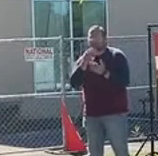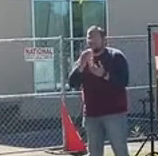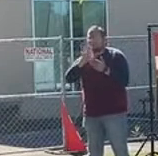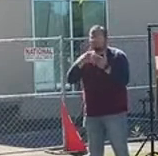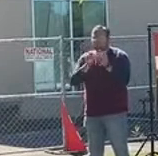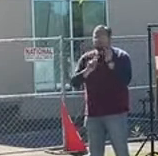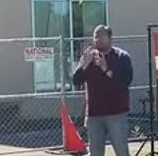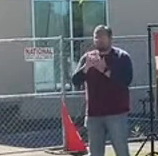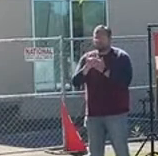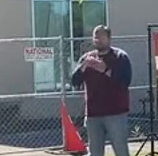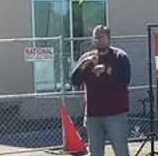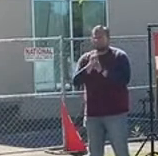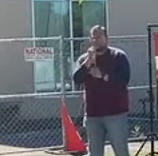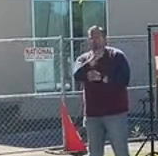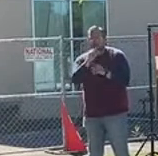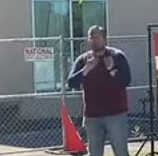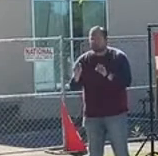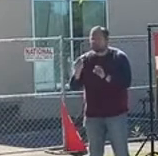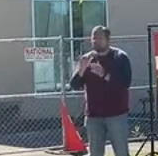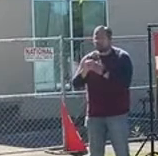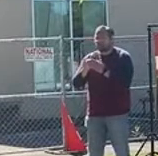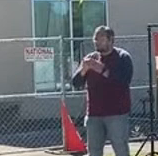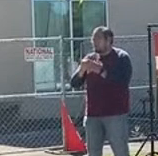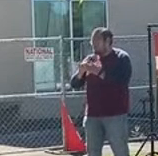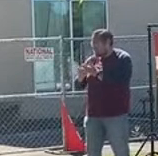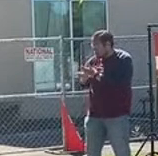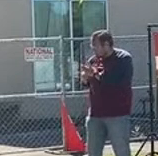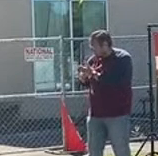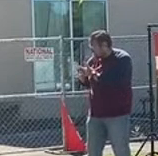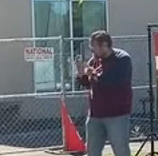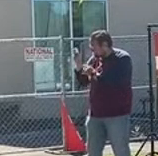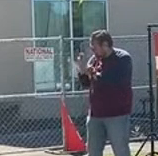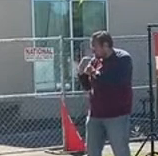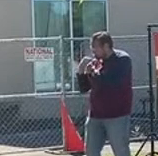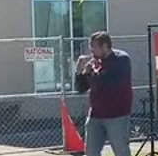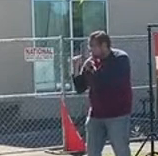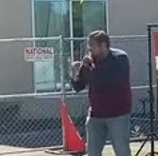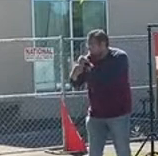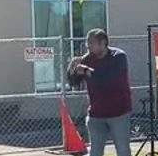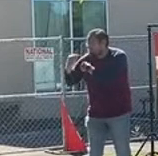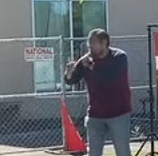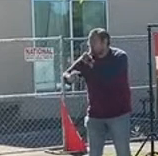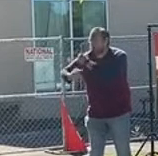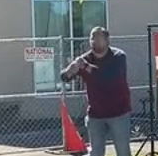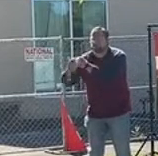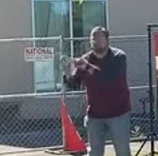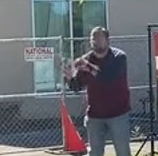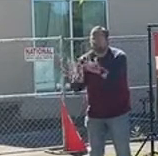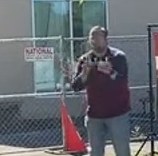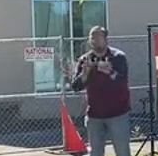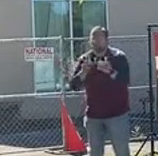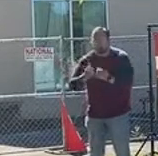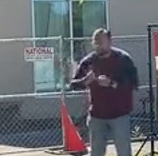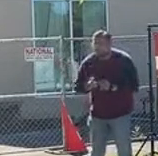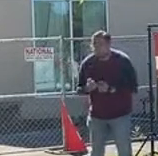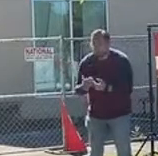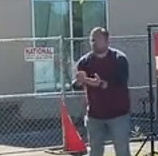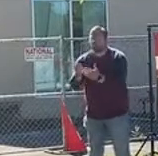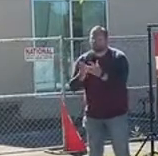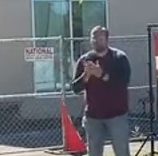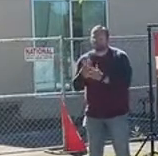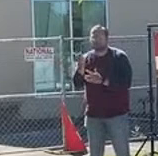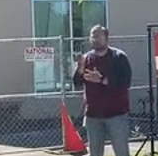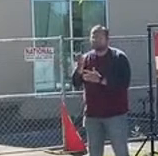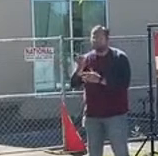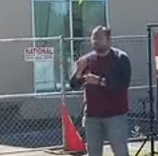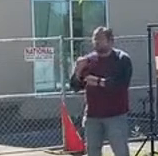possible, from the very beginnings of the ideas of going for this bond to preparing for all of that, for shepherding it through the process and handing it